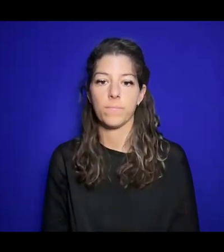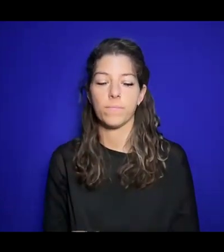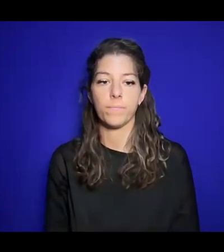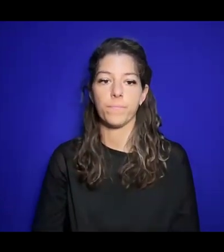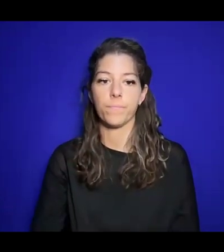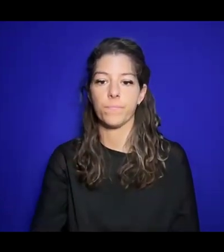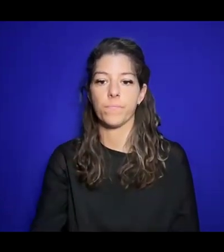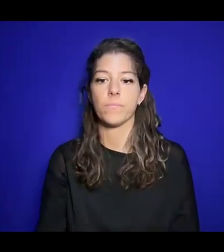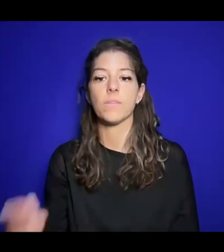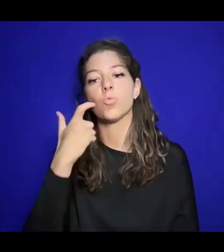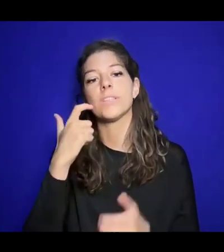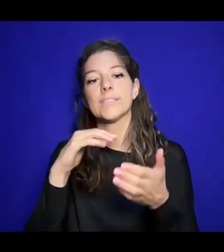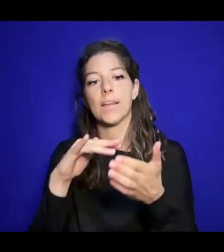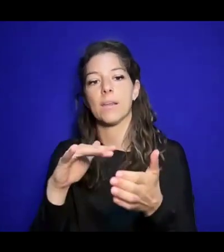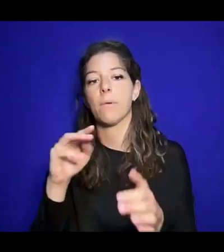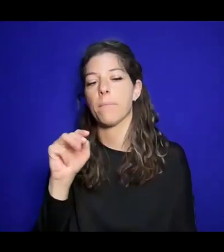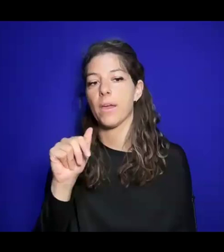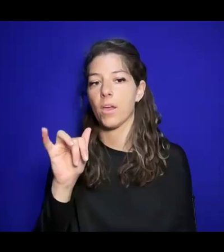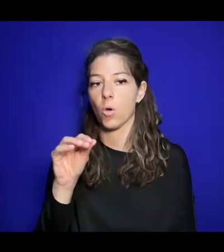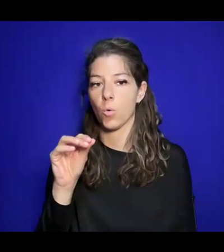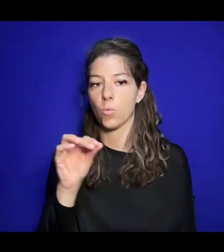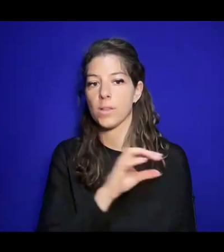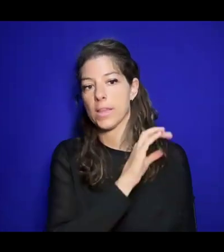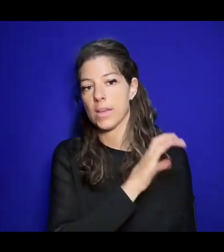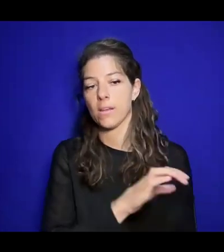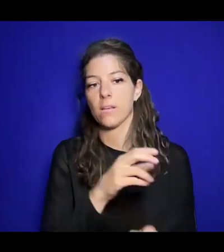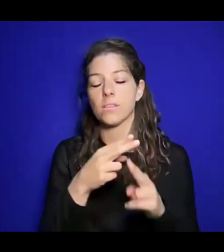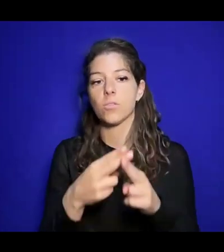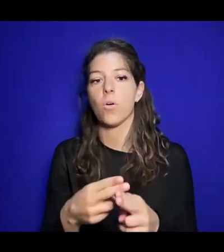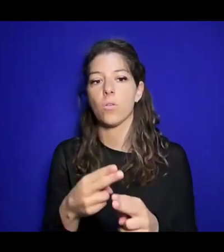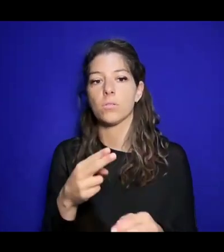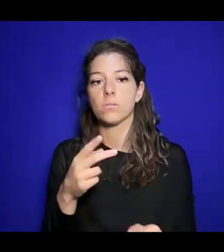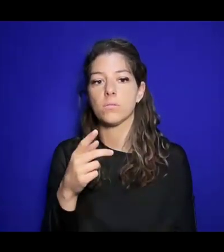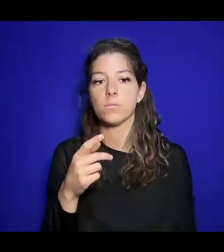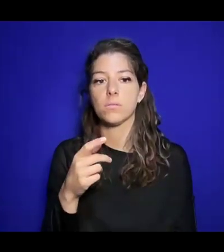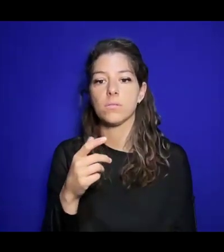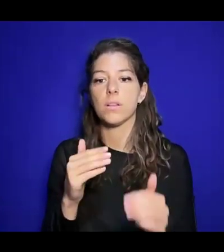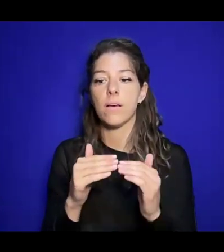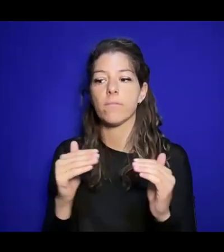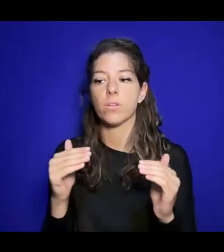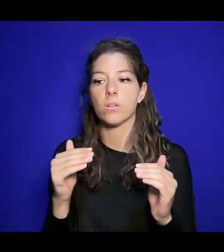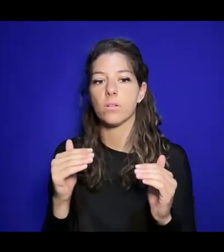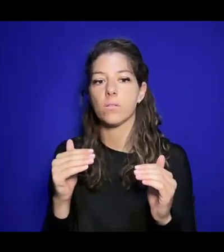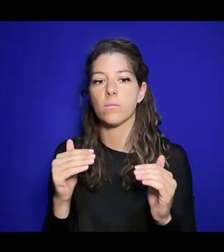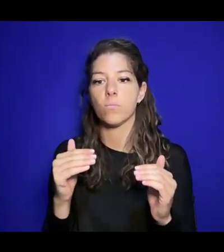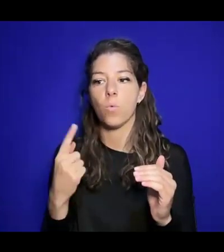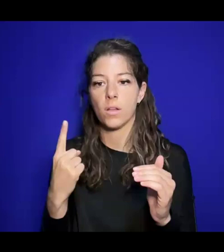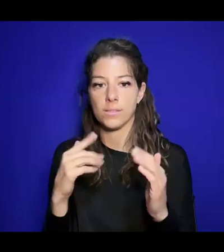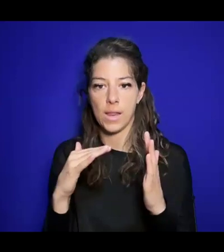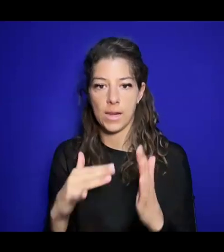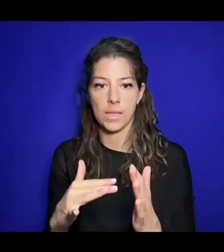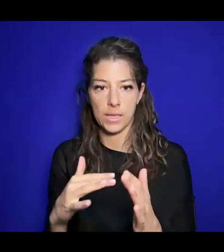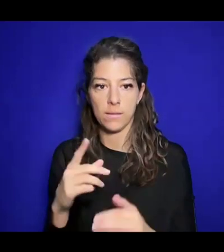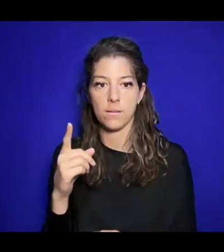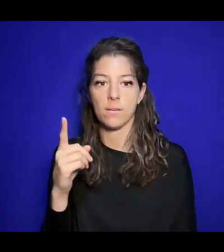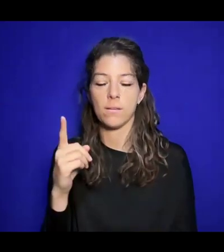was recently done by the Mayo Clinic is what they call um, a level 1 study. It's